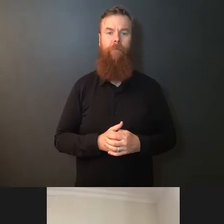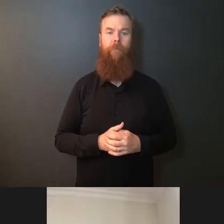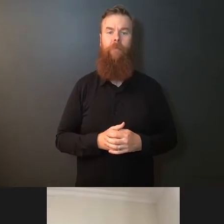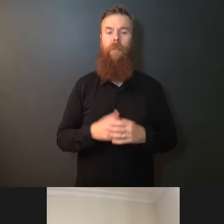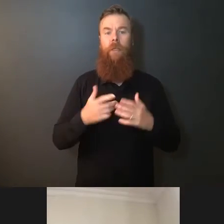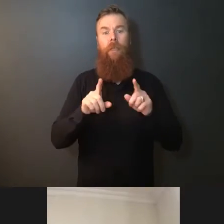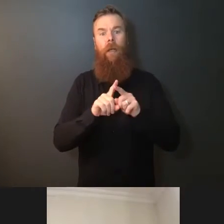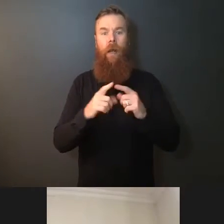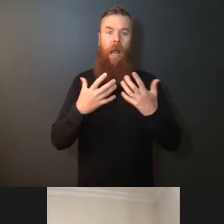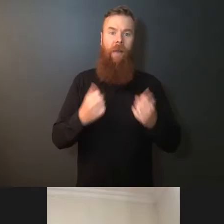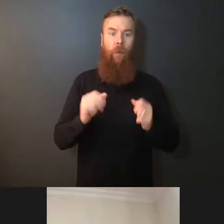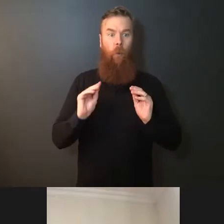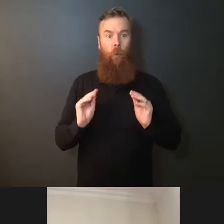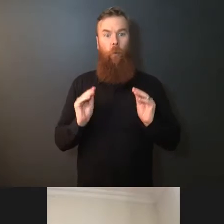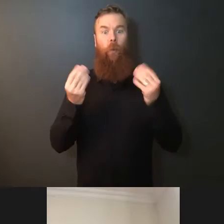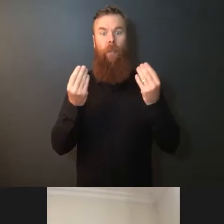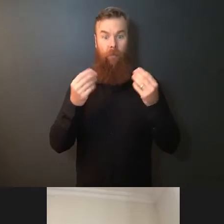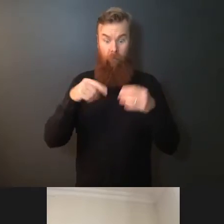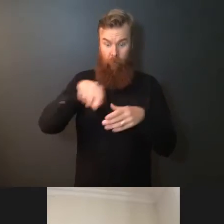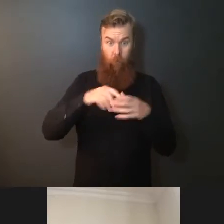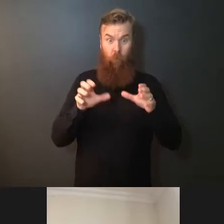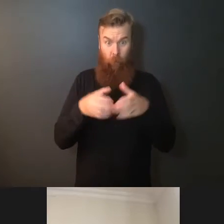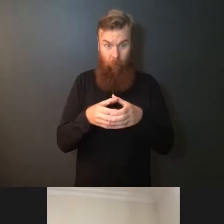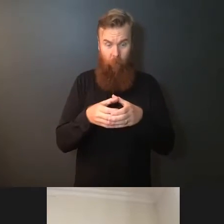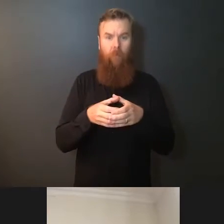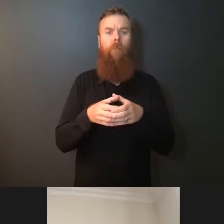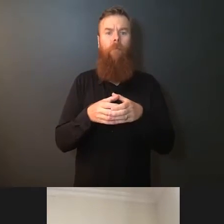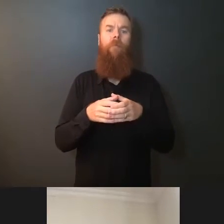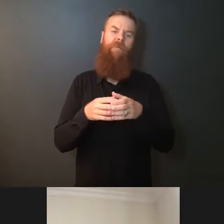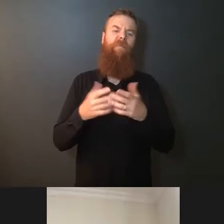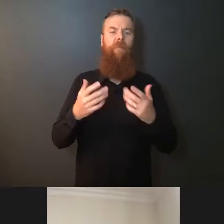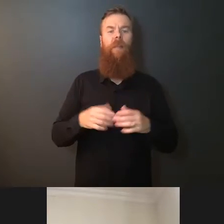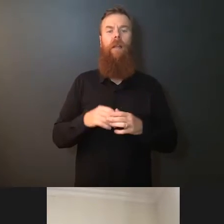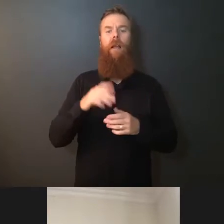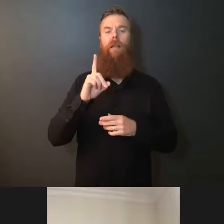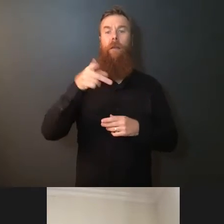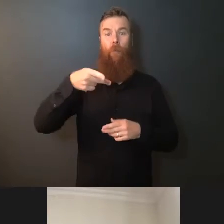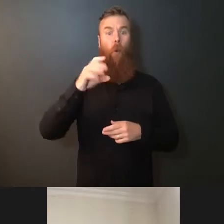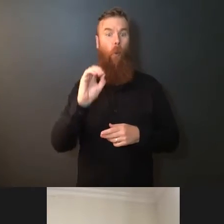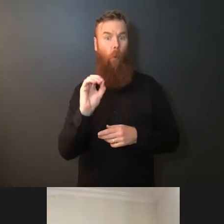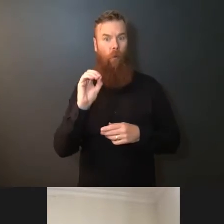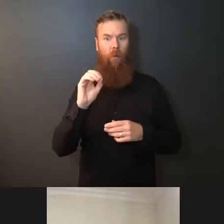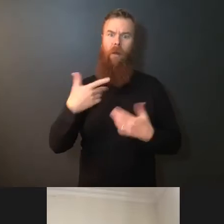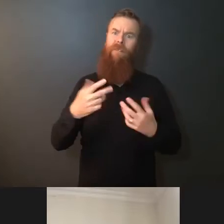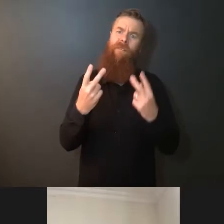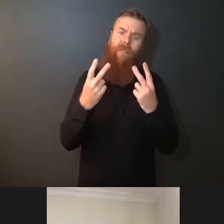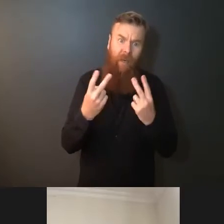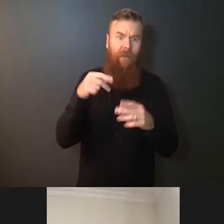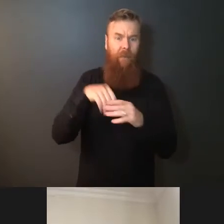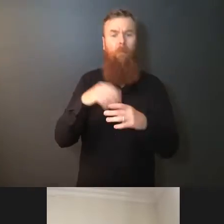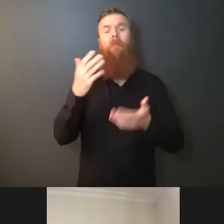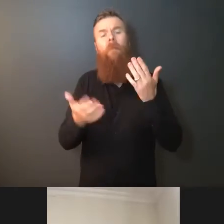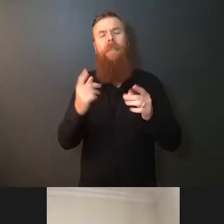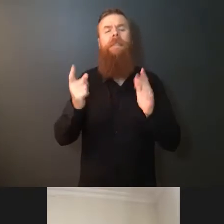way of making sure everyone's listened to. Sometimes youth groups can create safe spaces and motivate